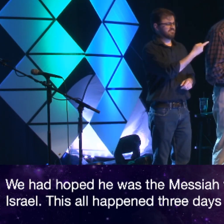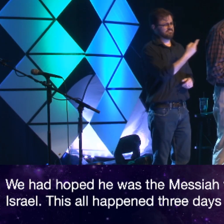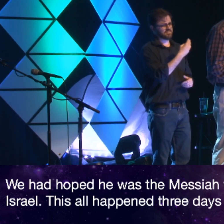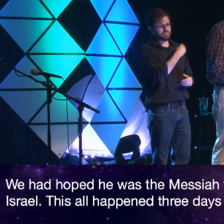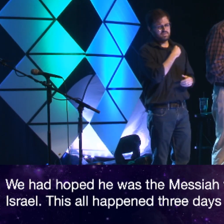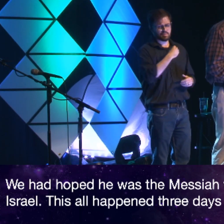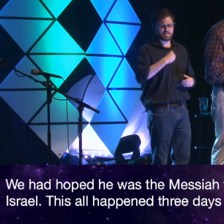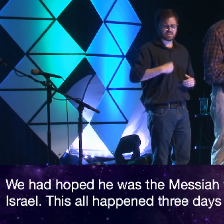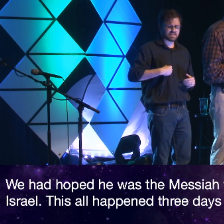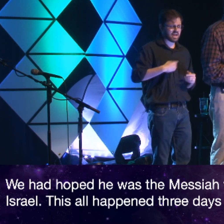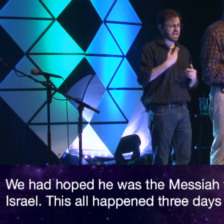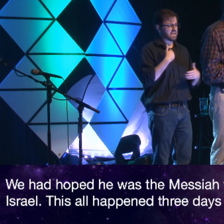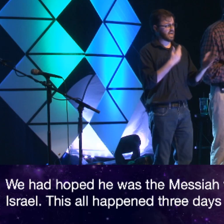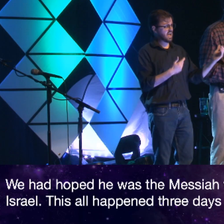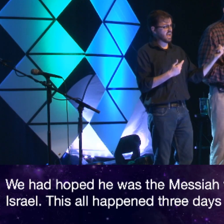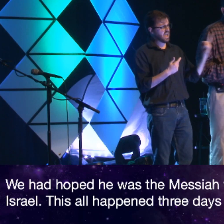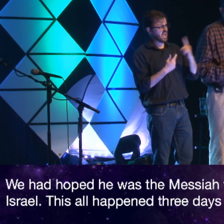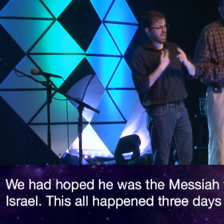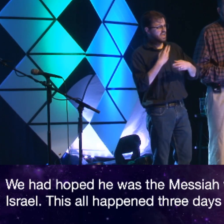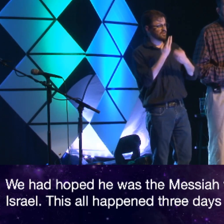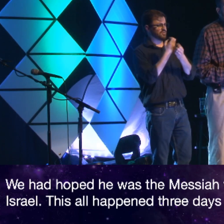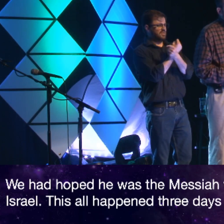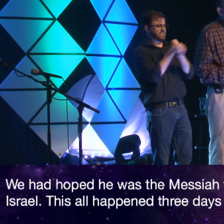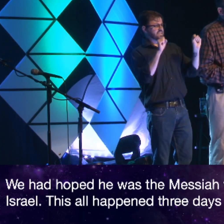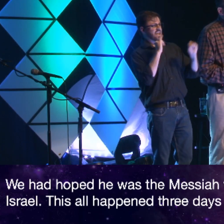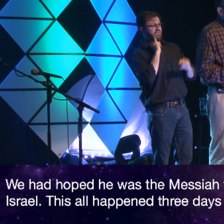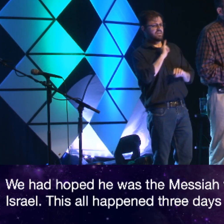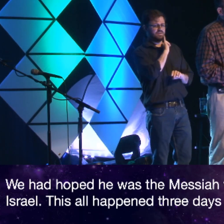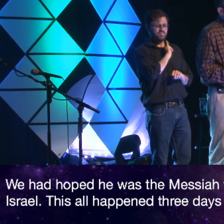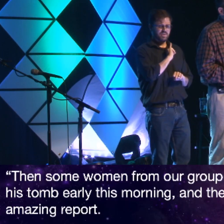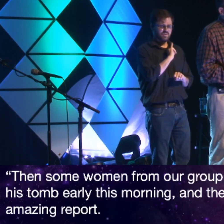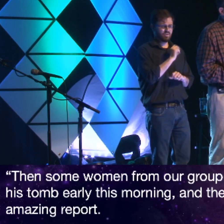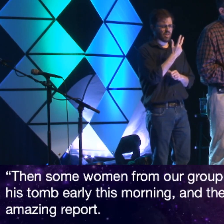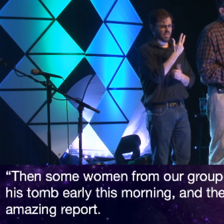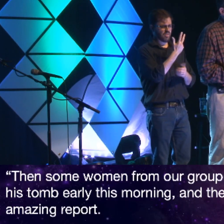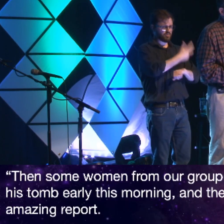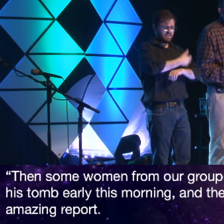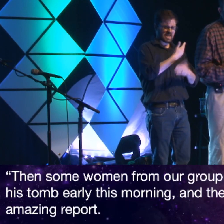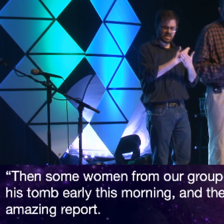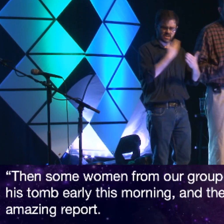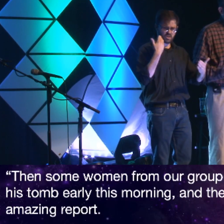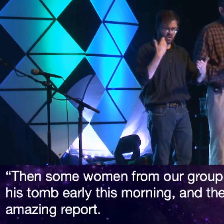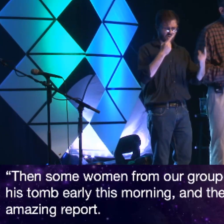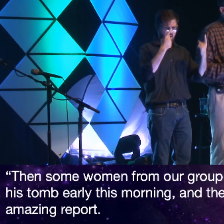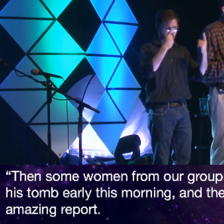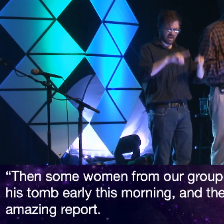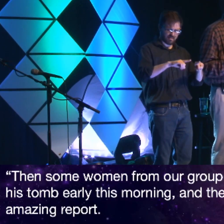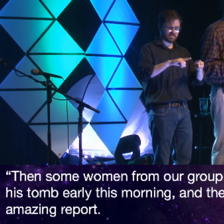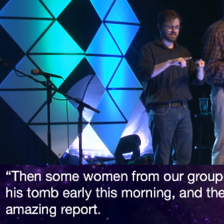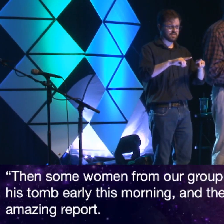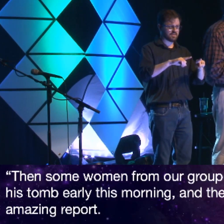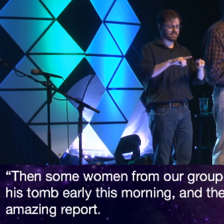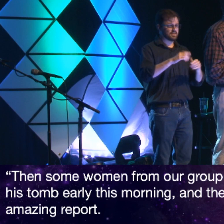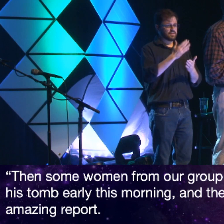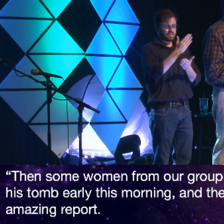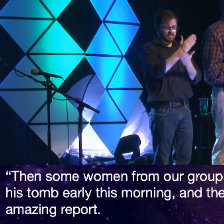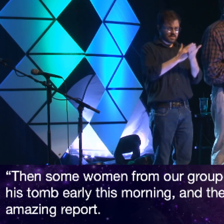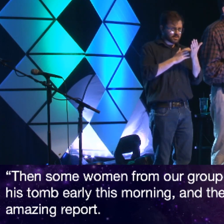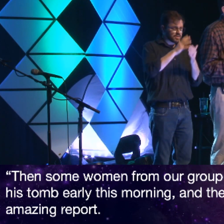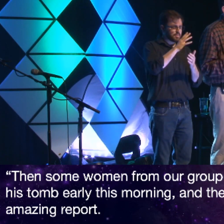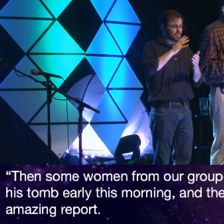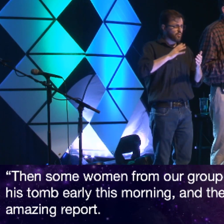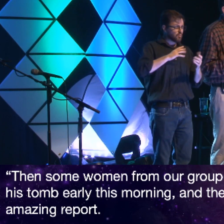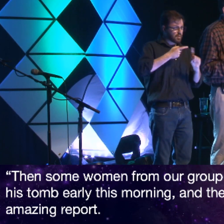came to rescue Israel. This all happened 3 days ago. Then there were some women from our group of